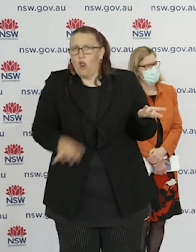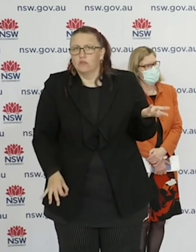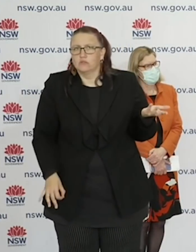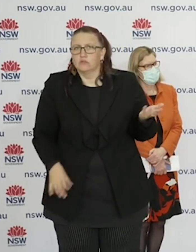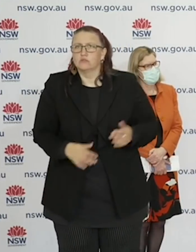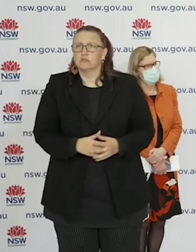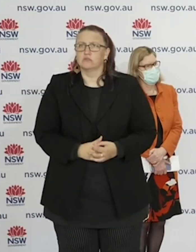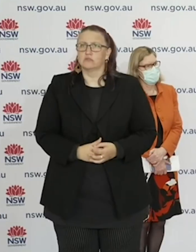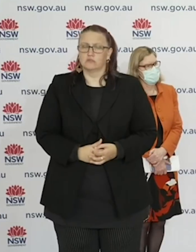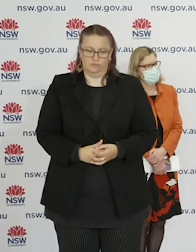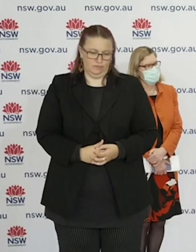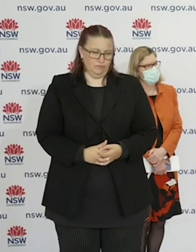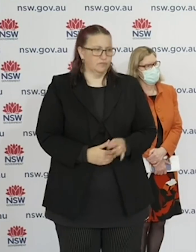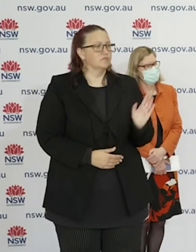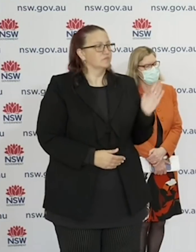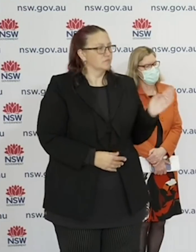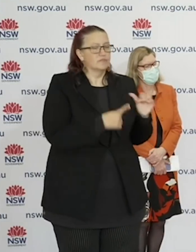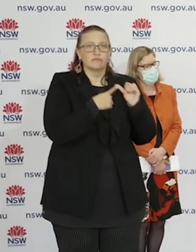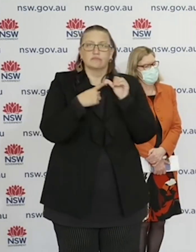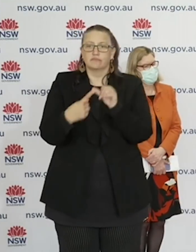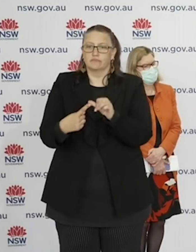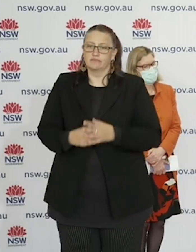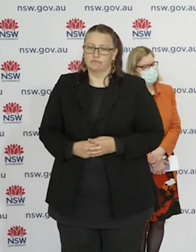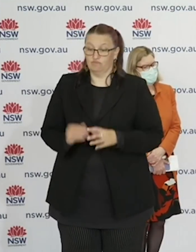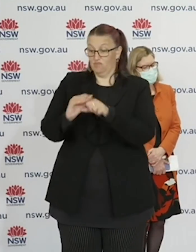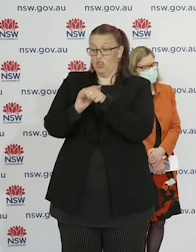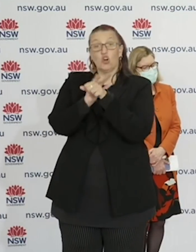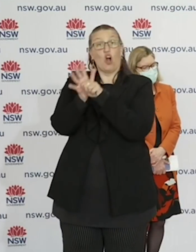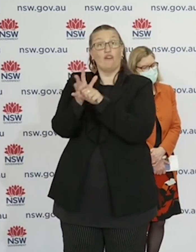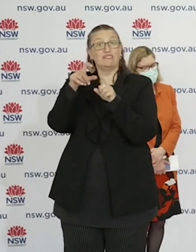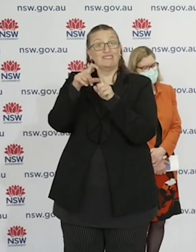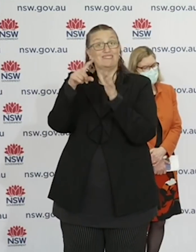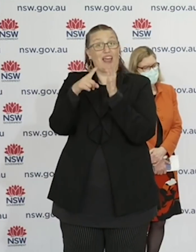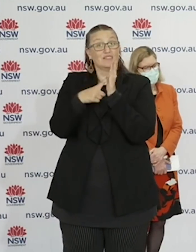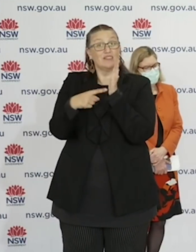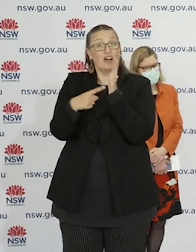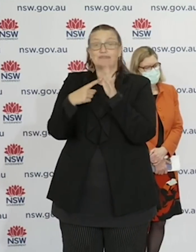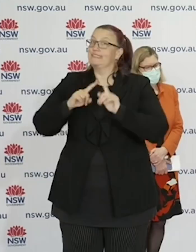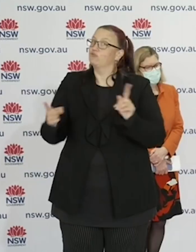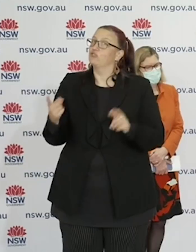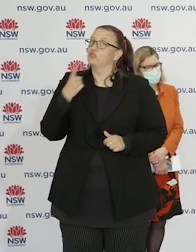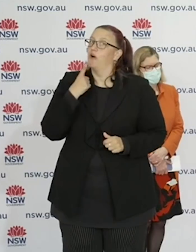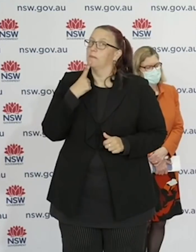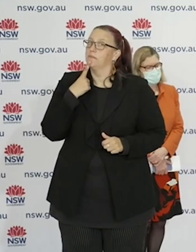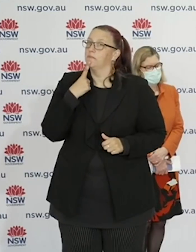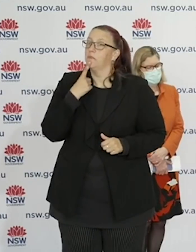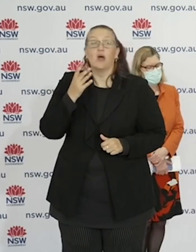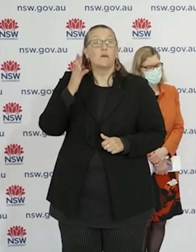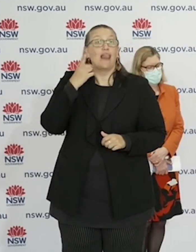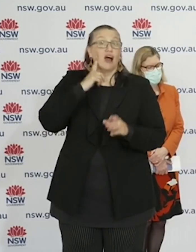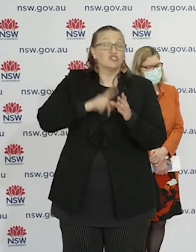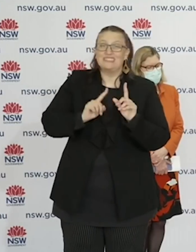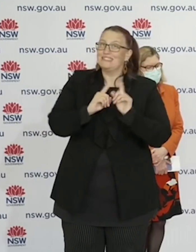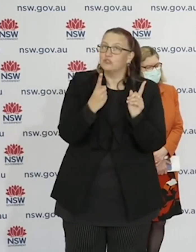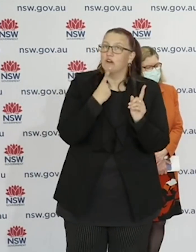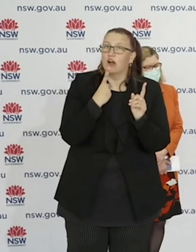that Delta is very different to other strains we've had. So policy positions that may have worked in the past aren't going to